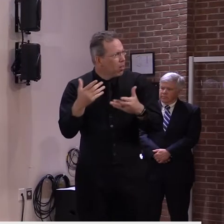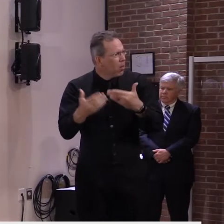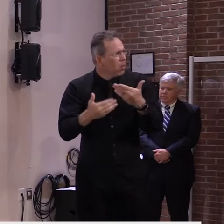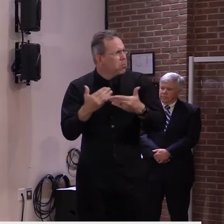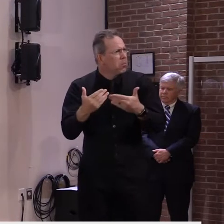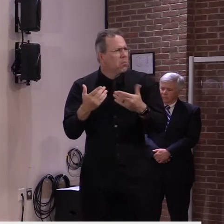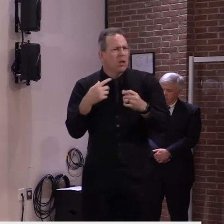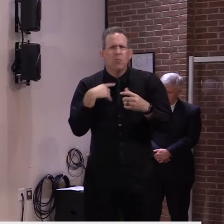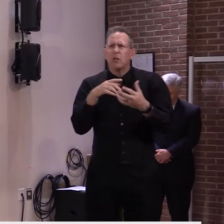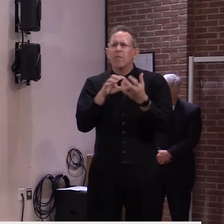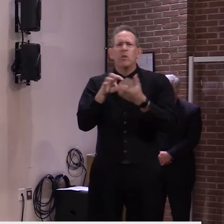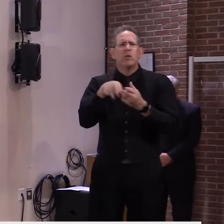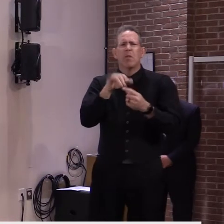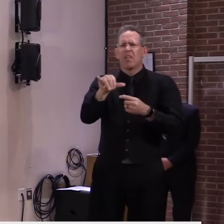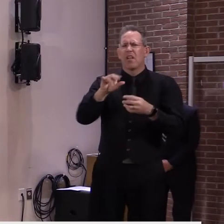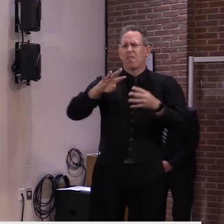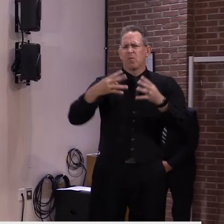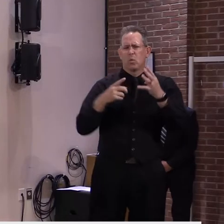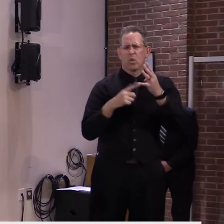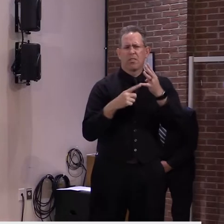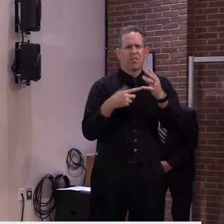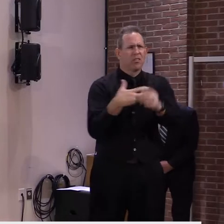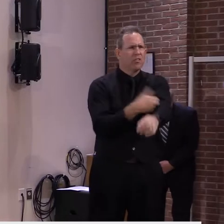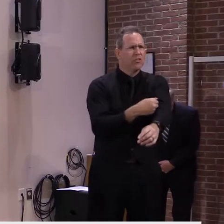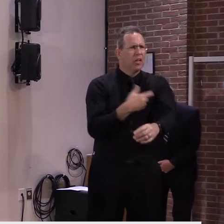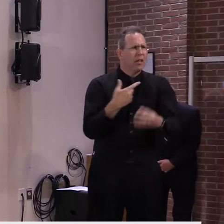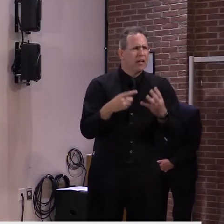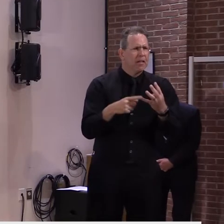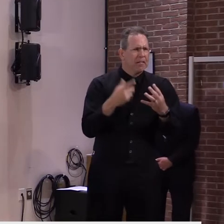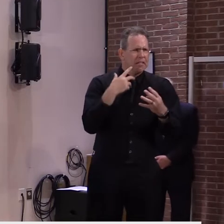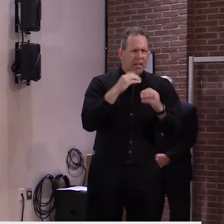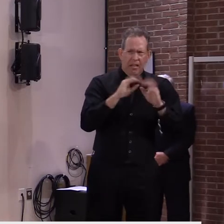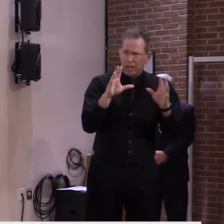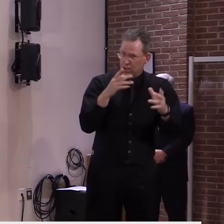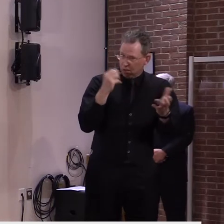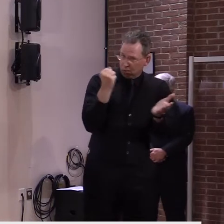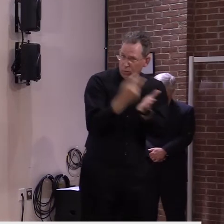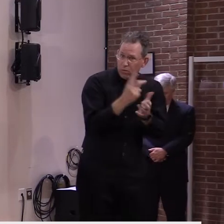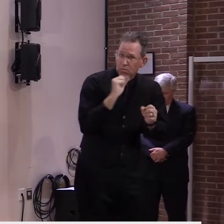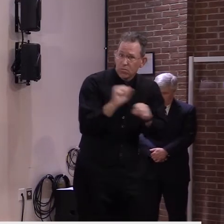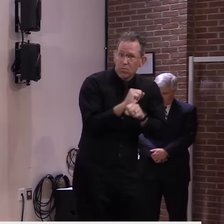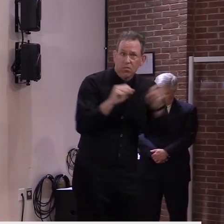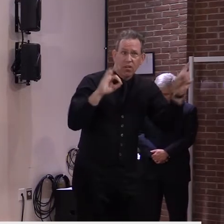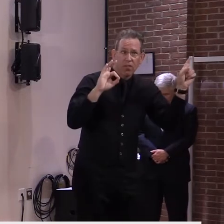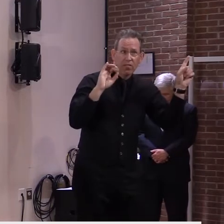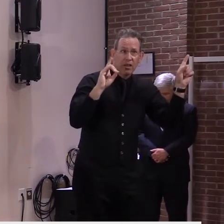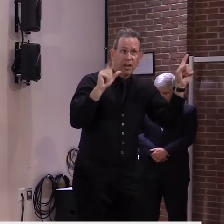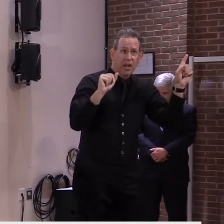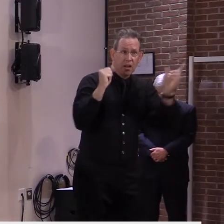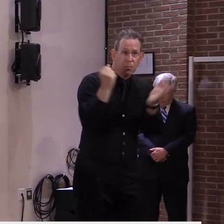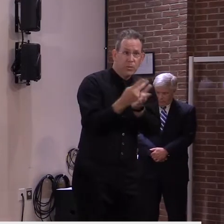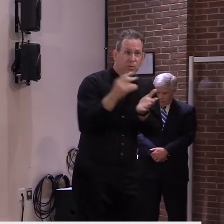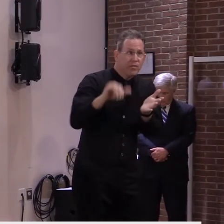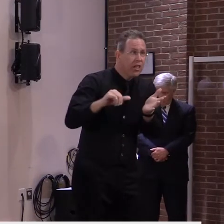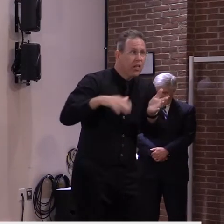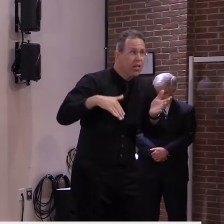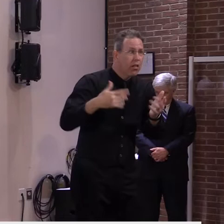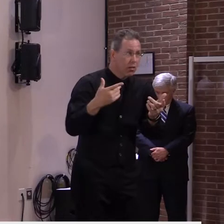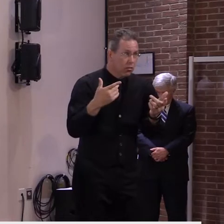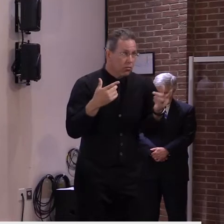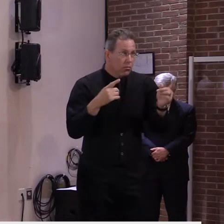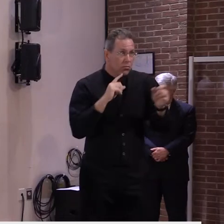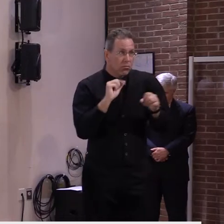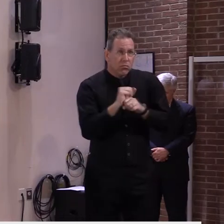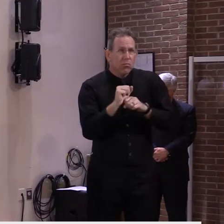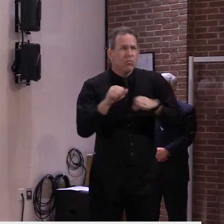to, since it hasn't been approved in Vermont or really the United States, has been in other countries. What's the message to